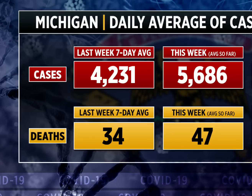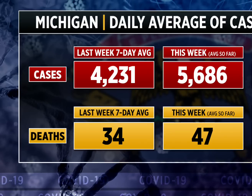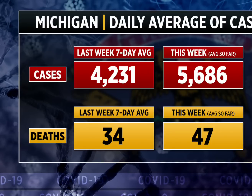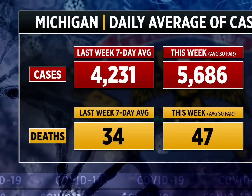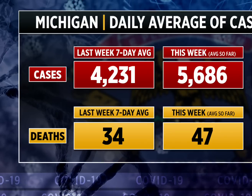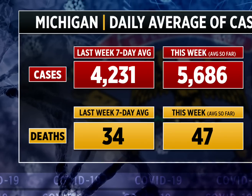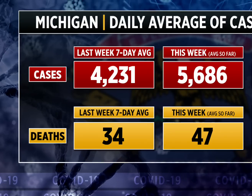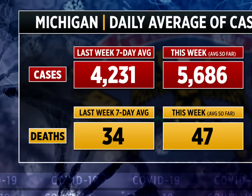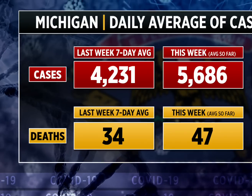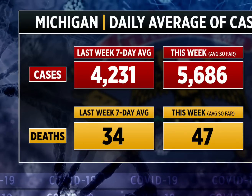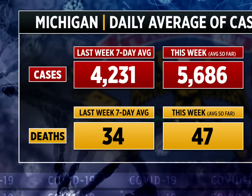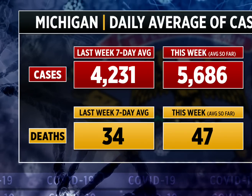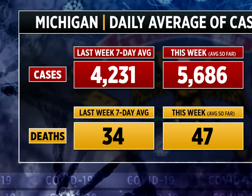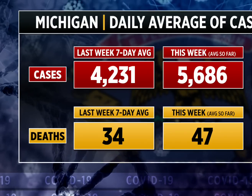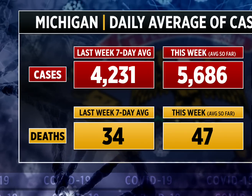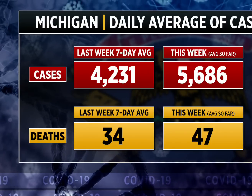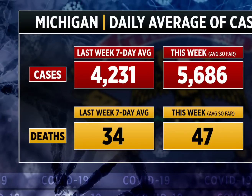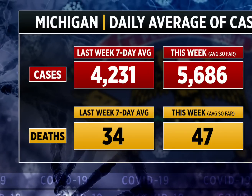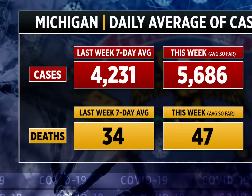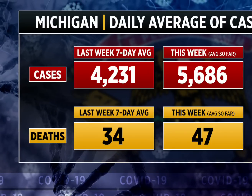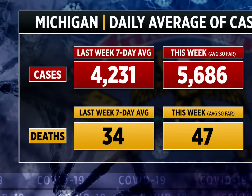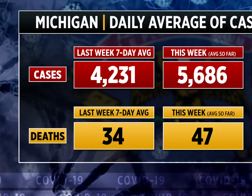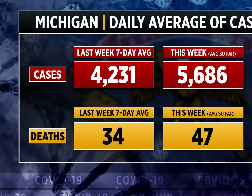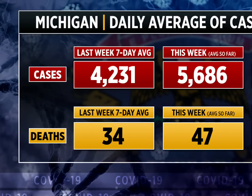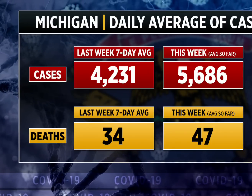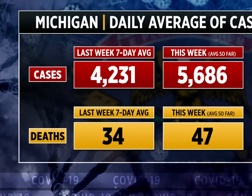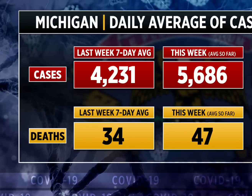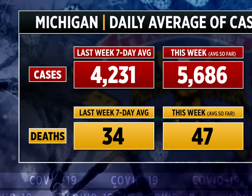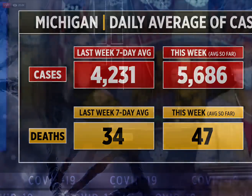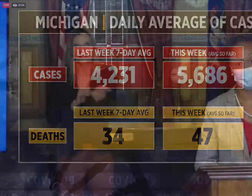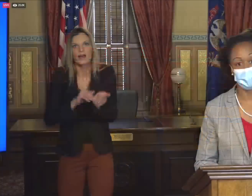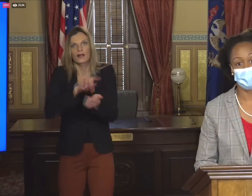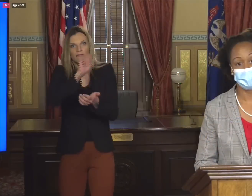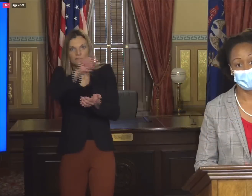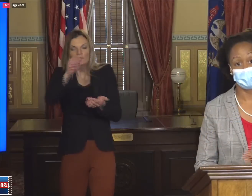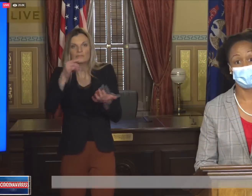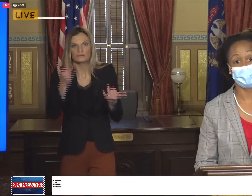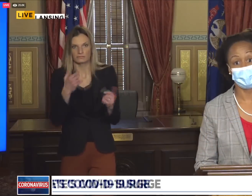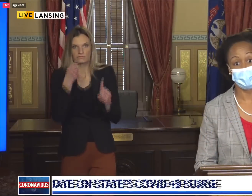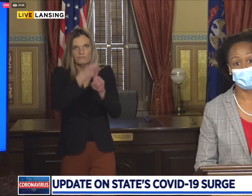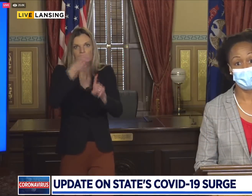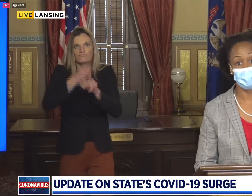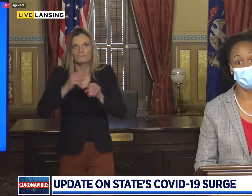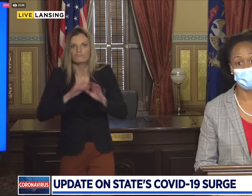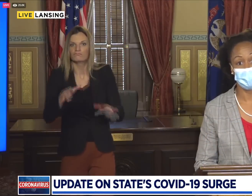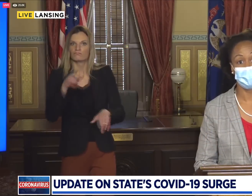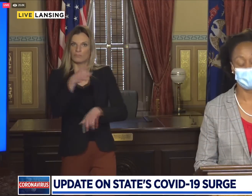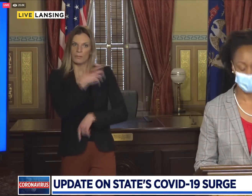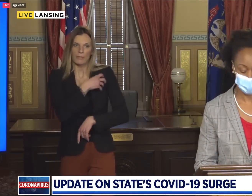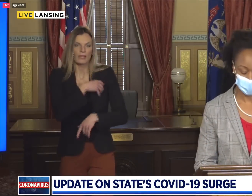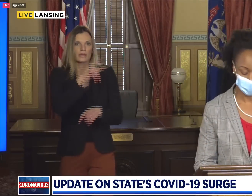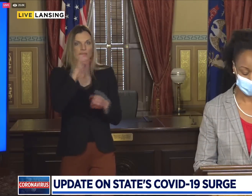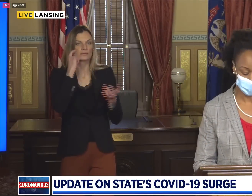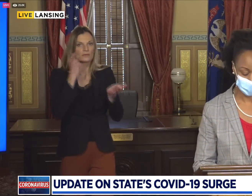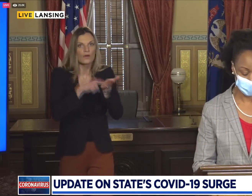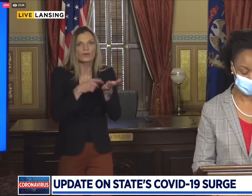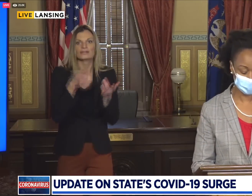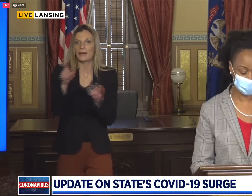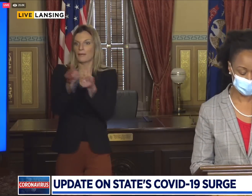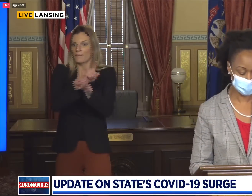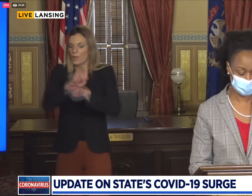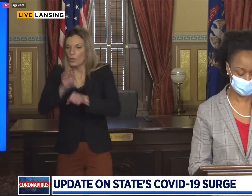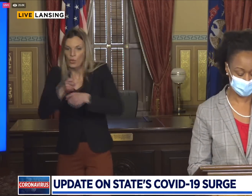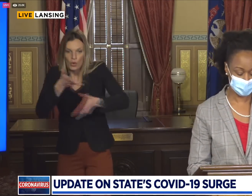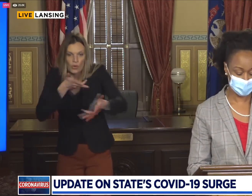our frontline healthcare workers are impacted. They risk getting the virus either in the community or if they are taking care